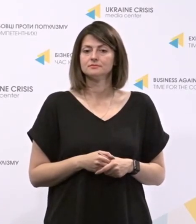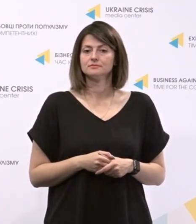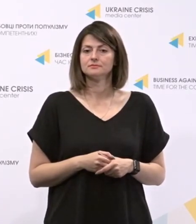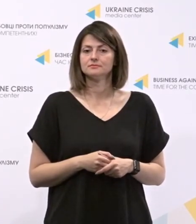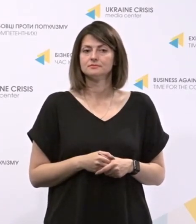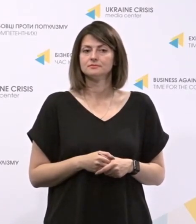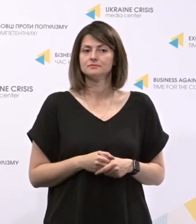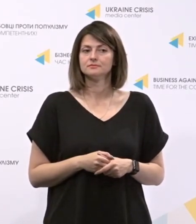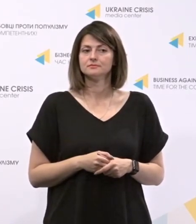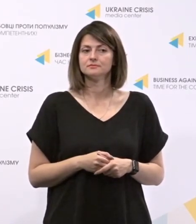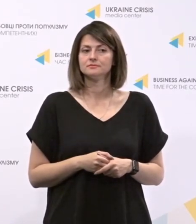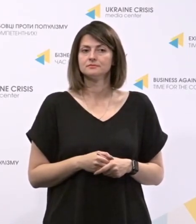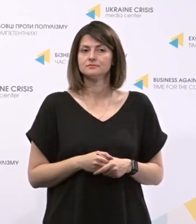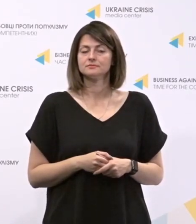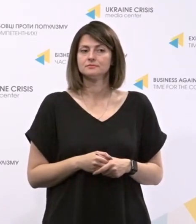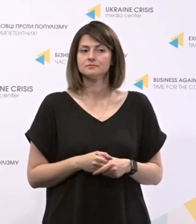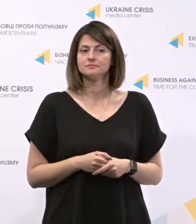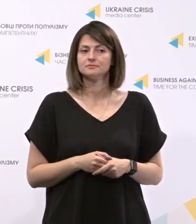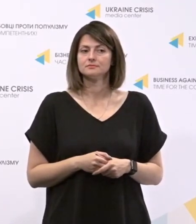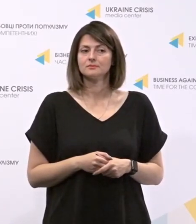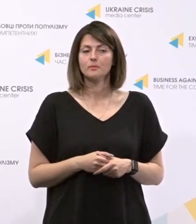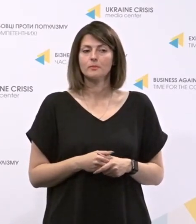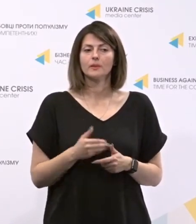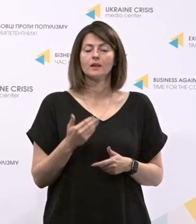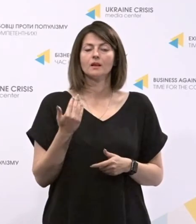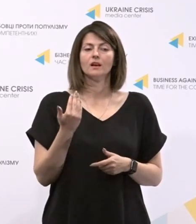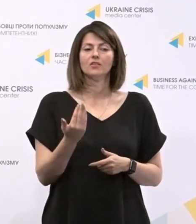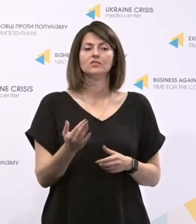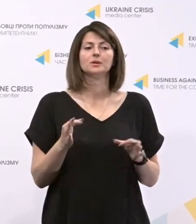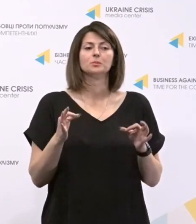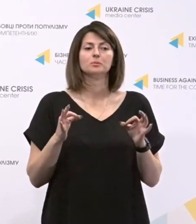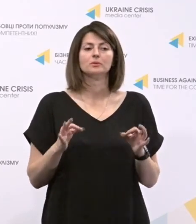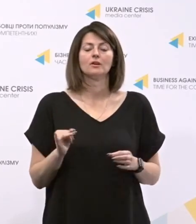So you're correct. In the report, we are now